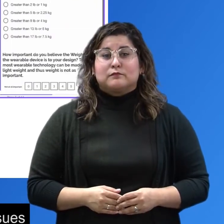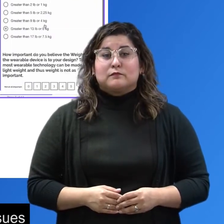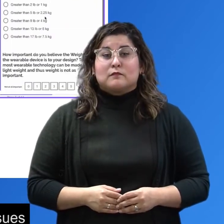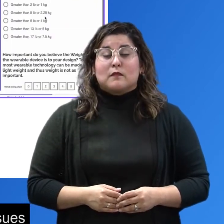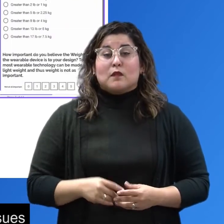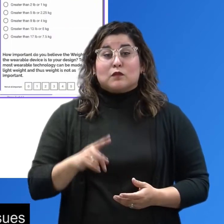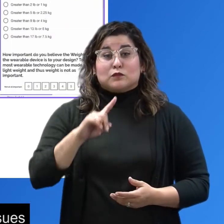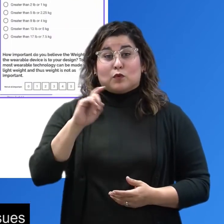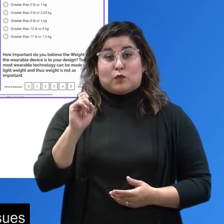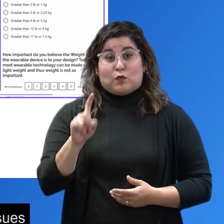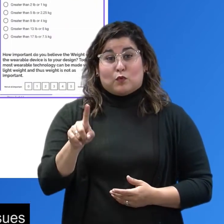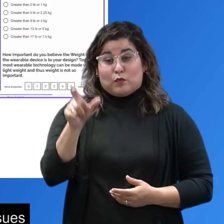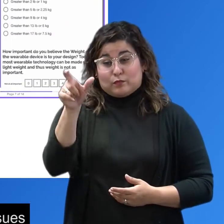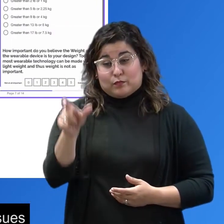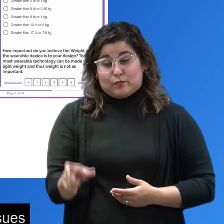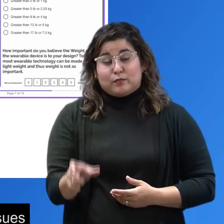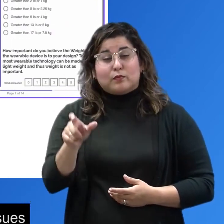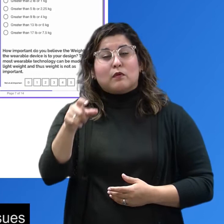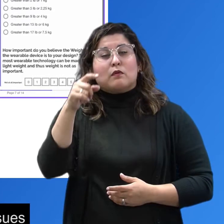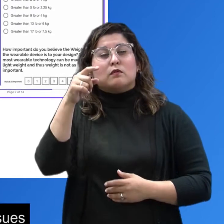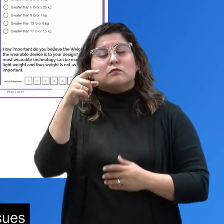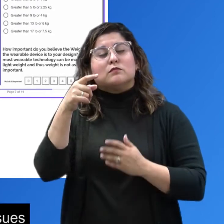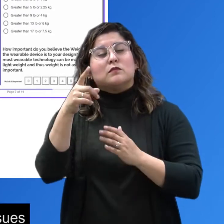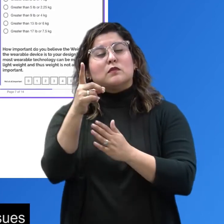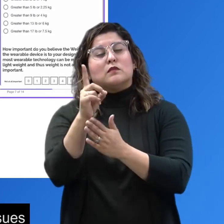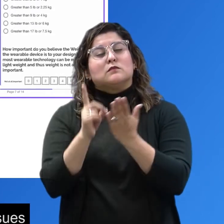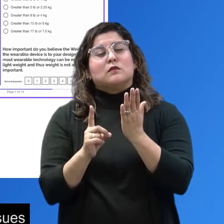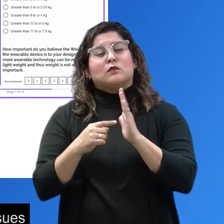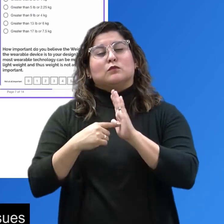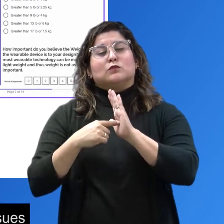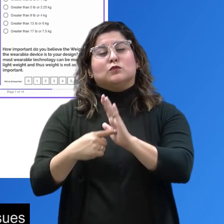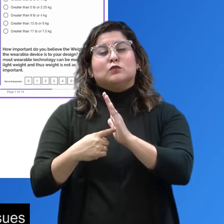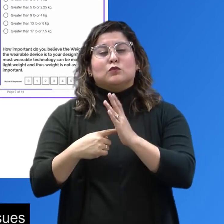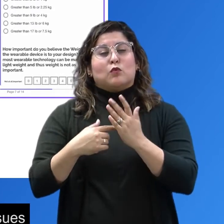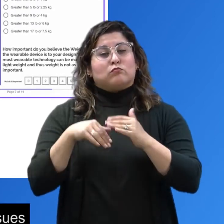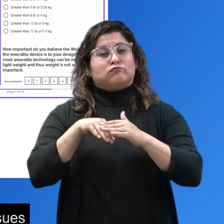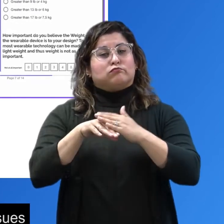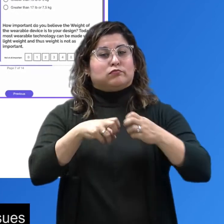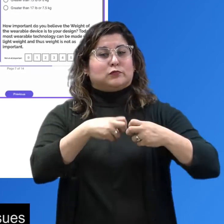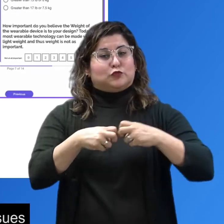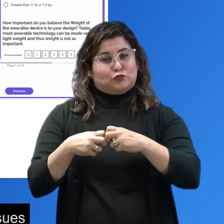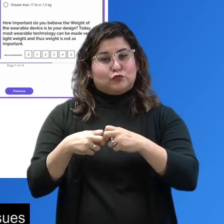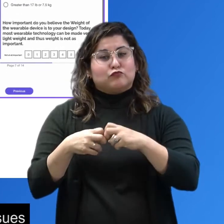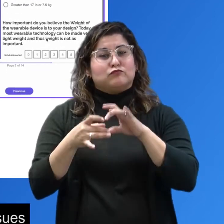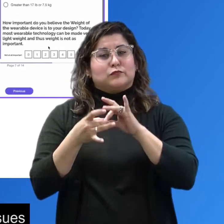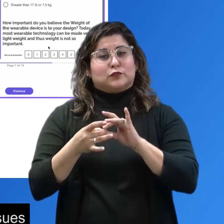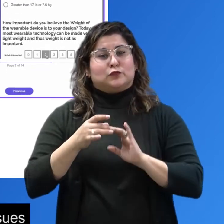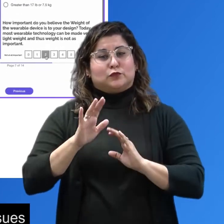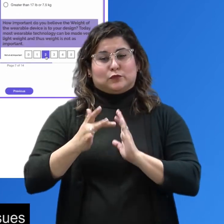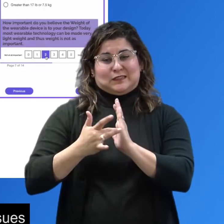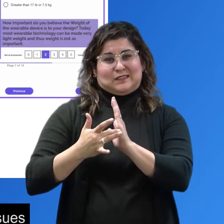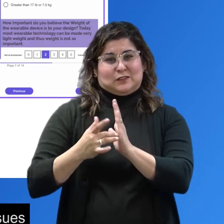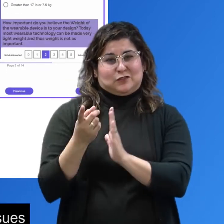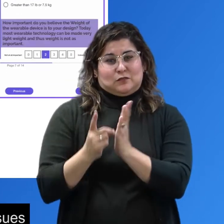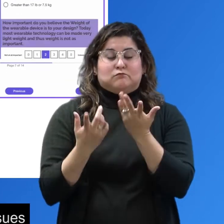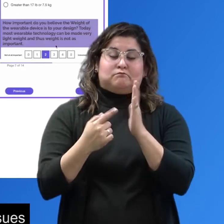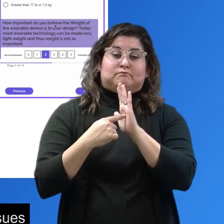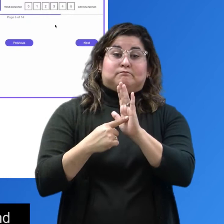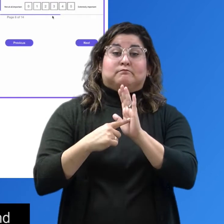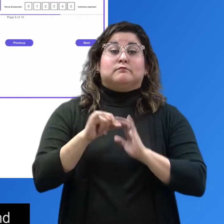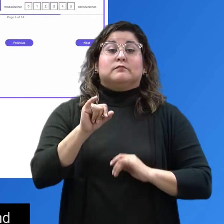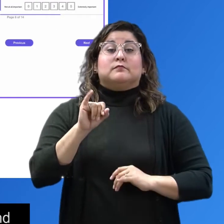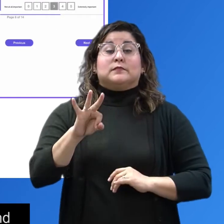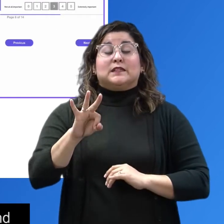The questions are designed to reveal accessibility issues with designs along the way. For instance, if a